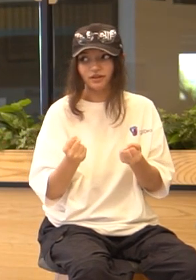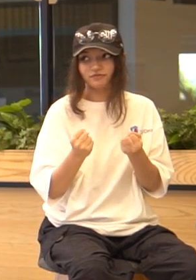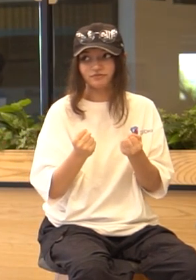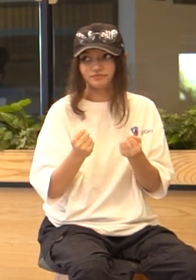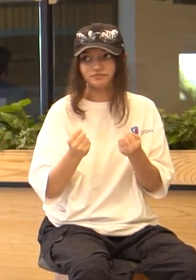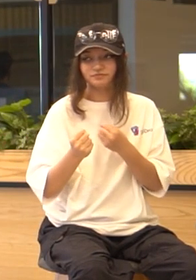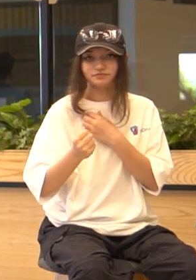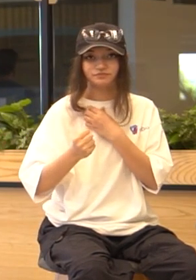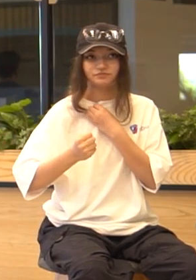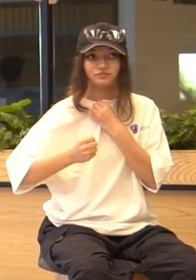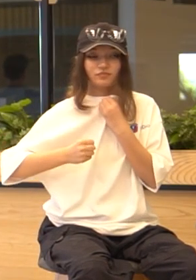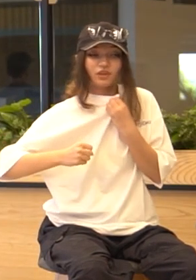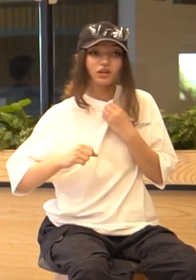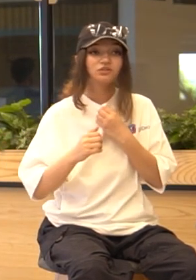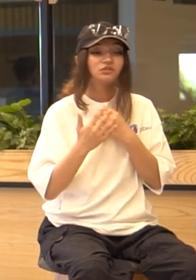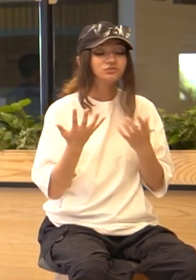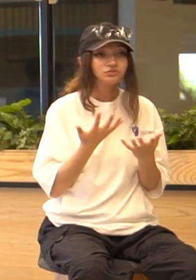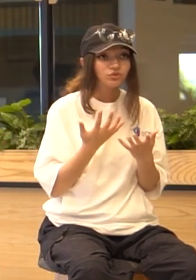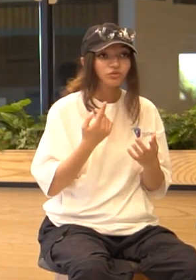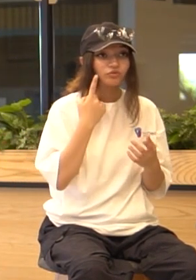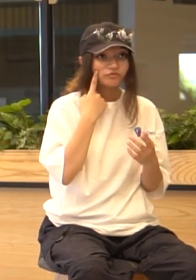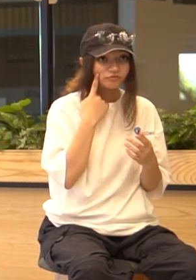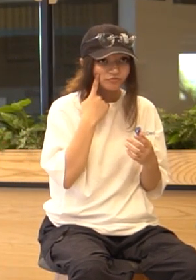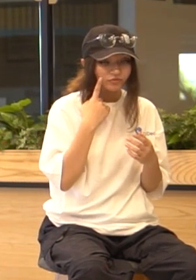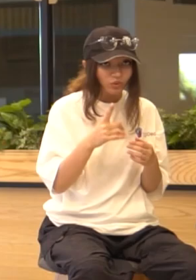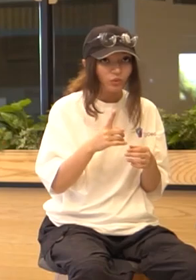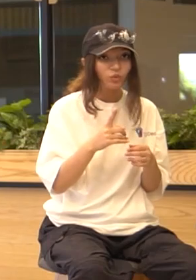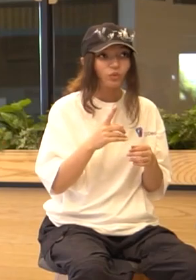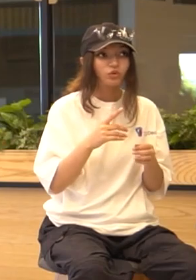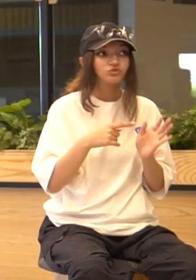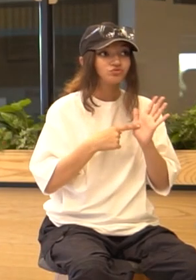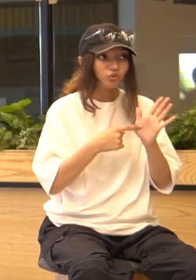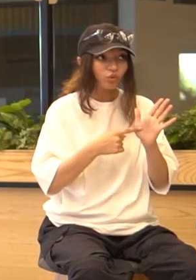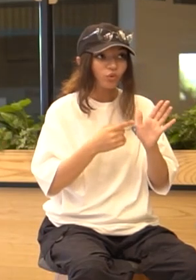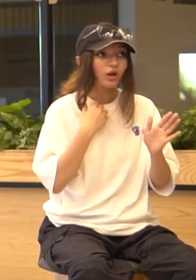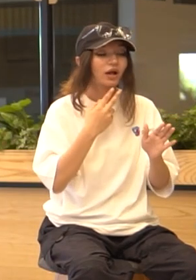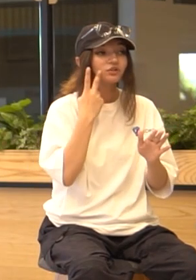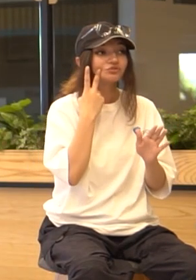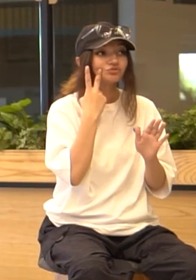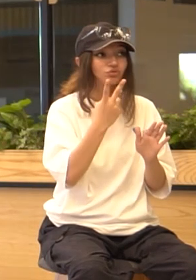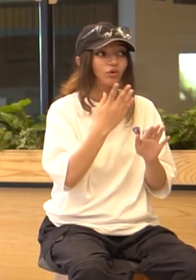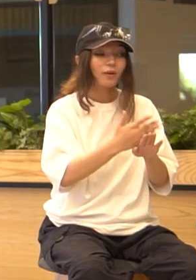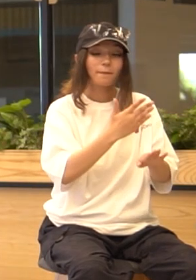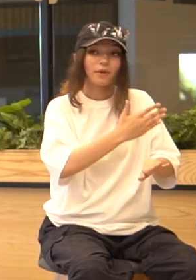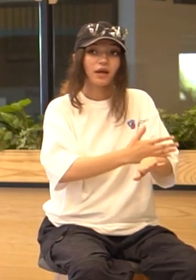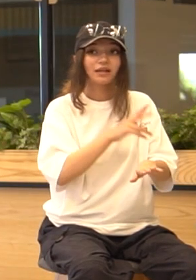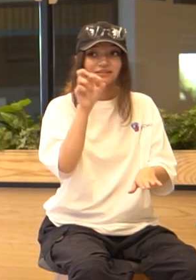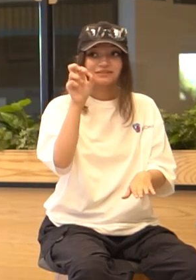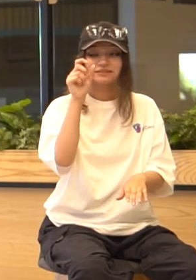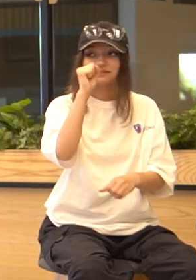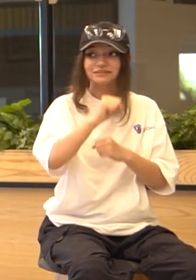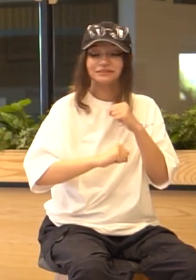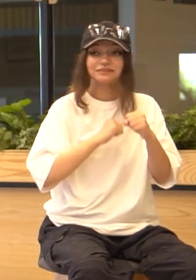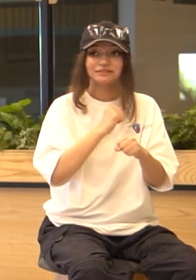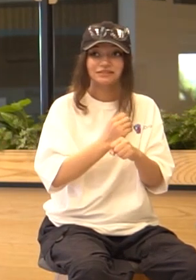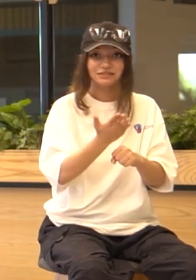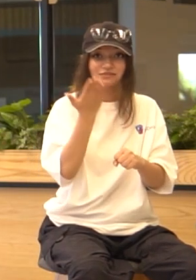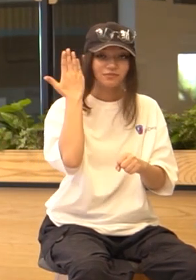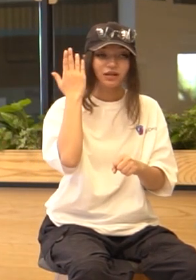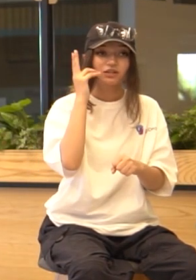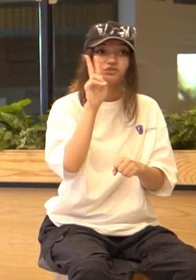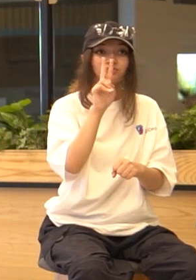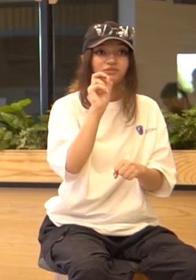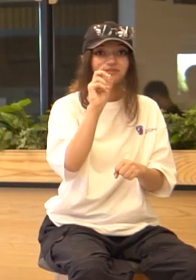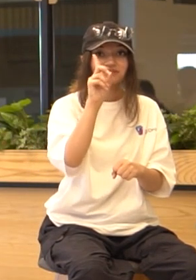forgotten. So for context, I'll take you a couple of years back, 8 years back to